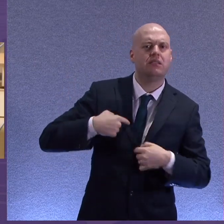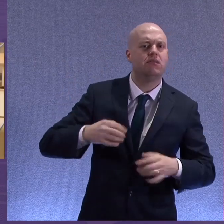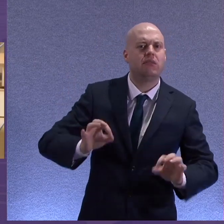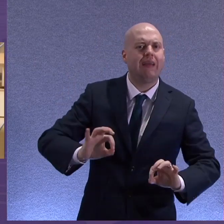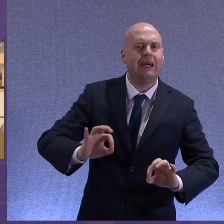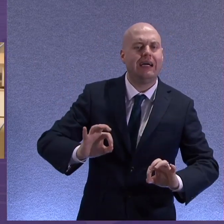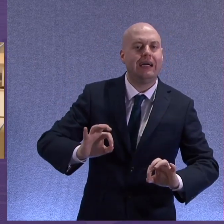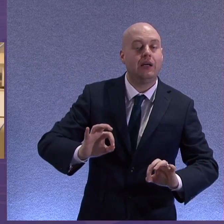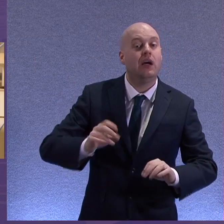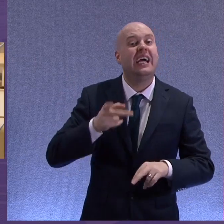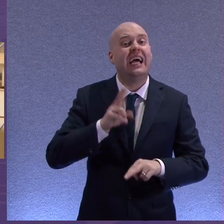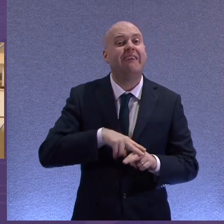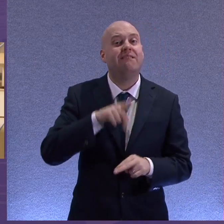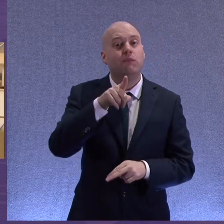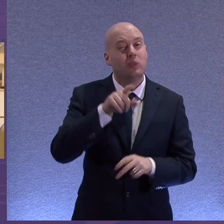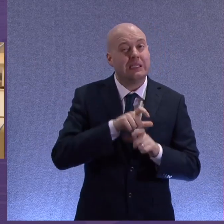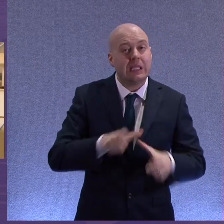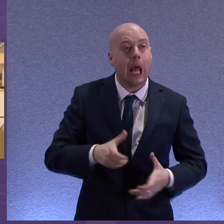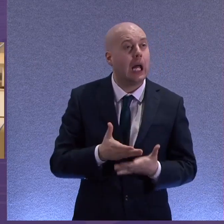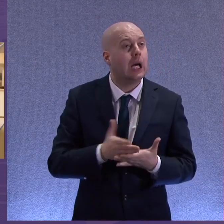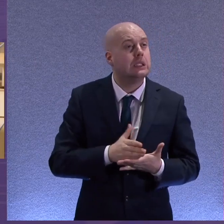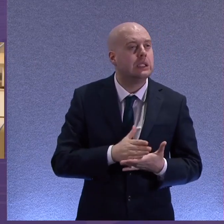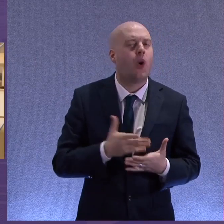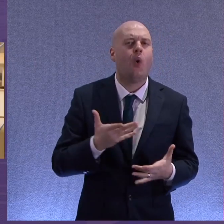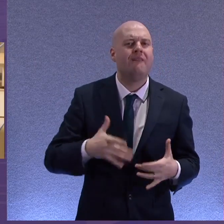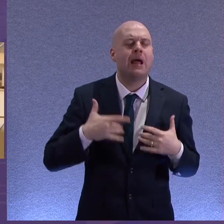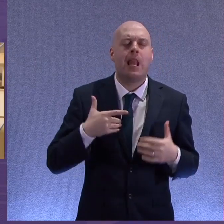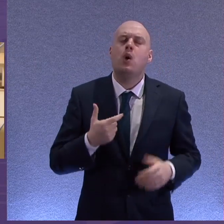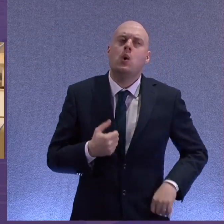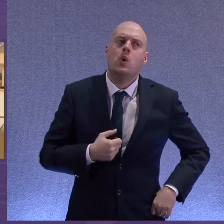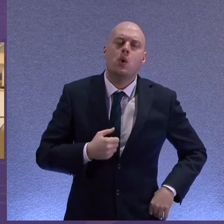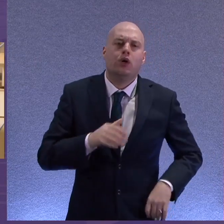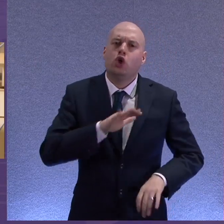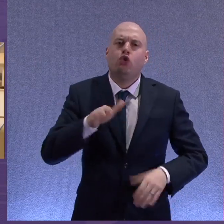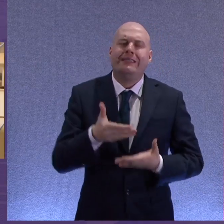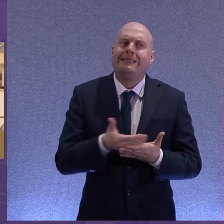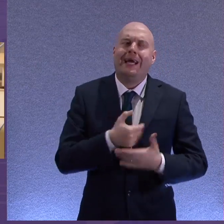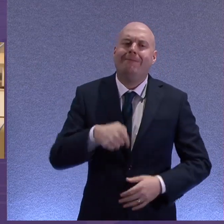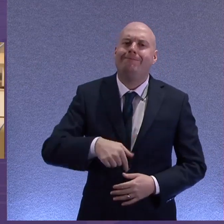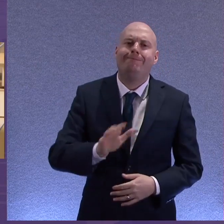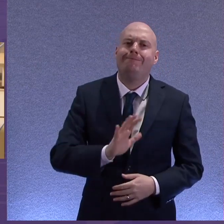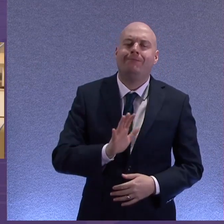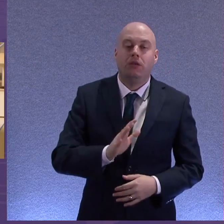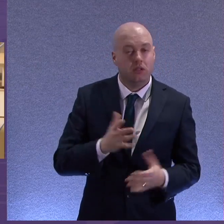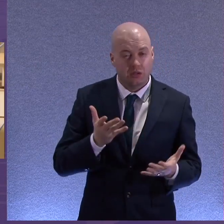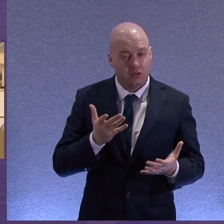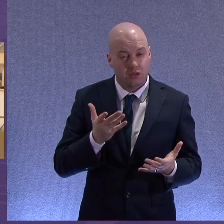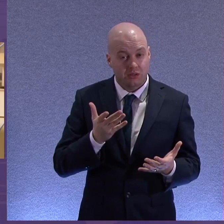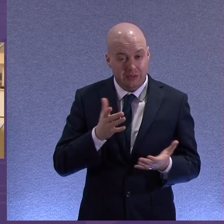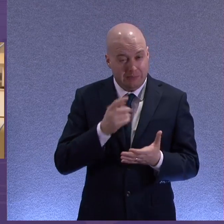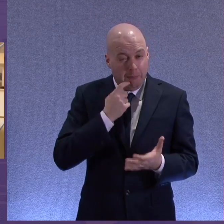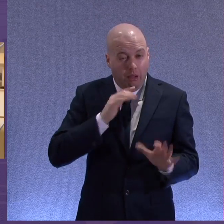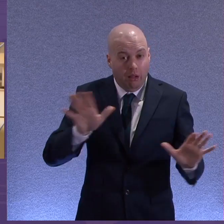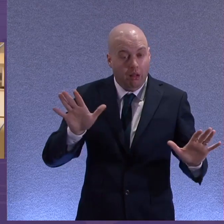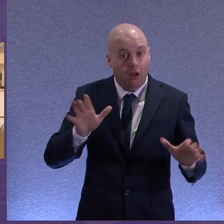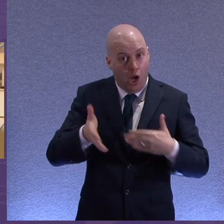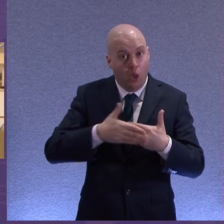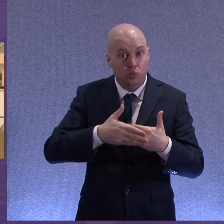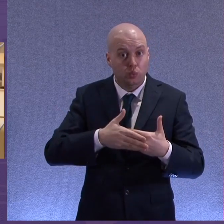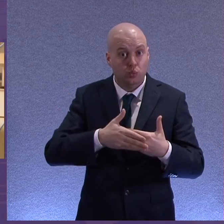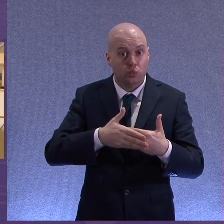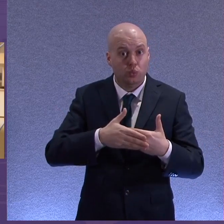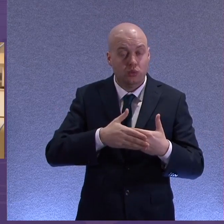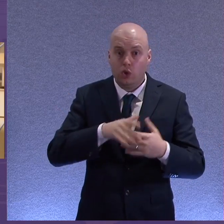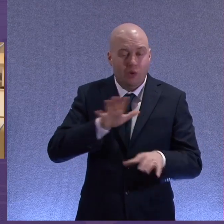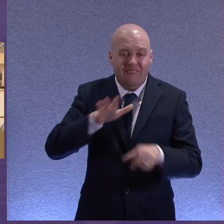then you shouldn't be continuing as normal, and you shouldn't be continuing to expect your workers to come to work. So we will do our best,